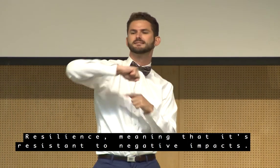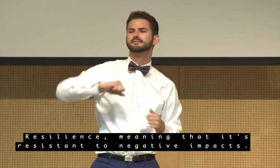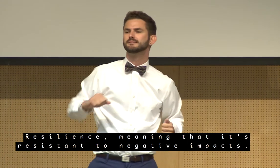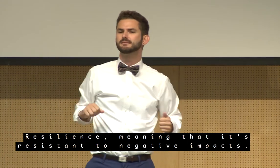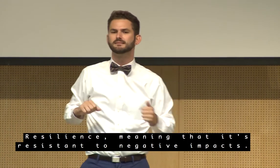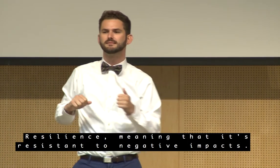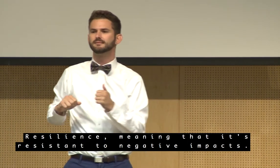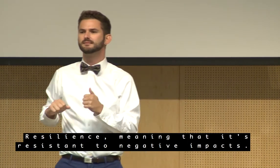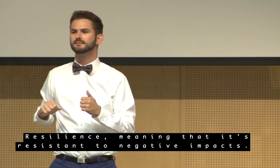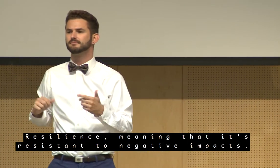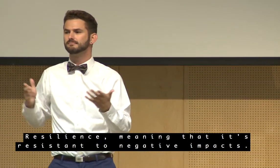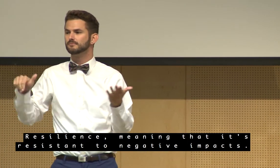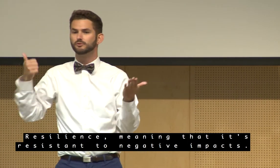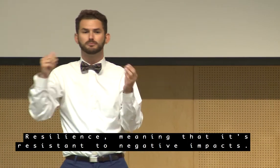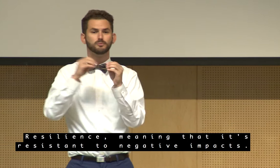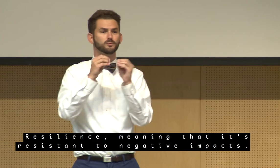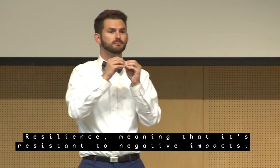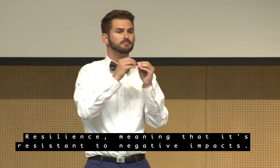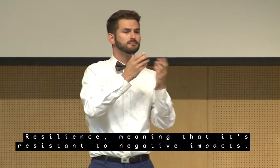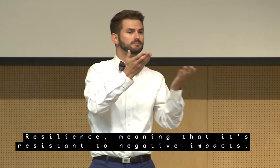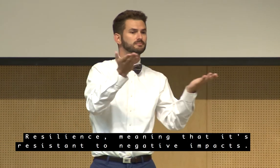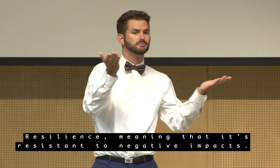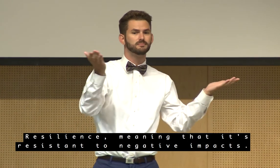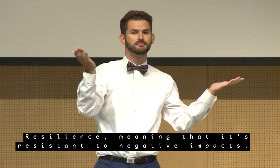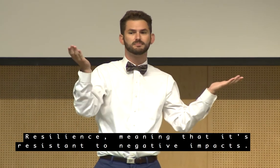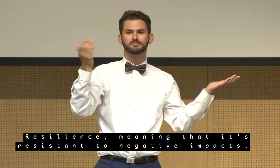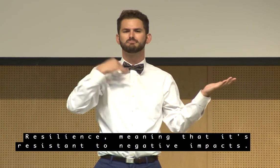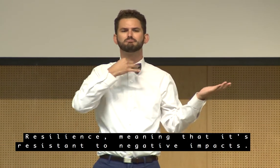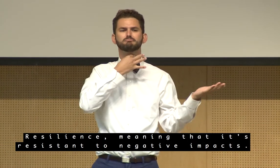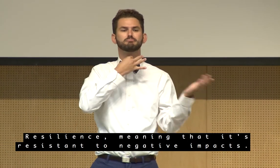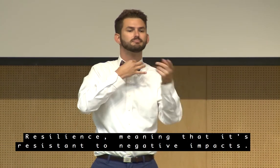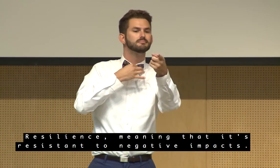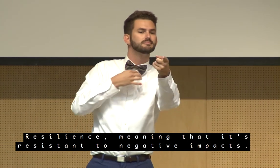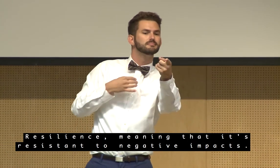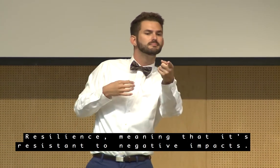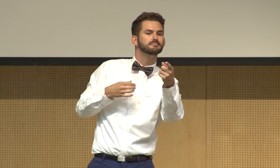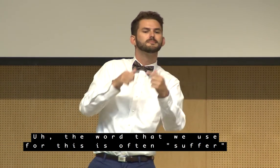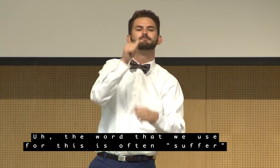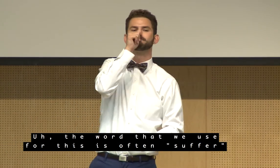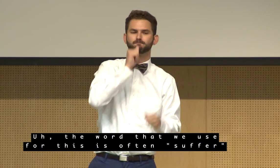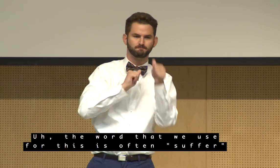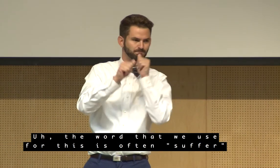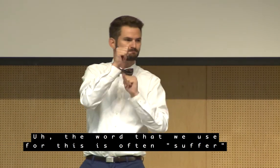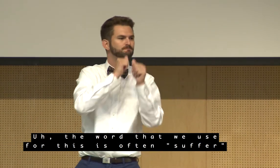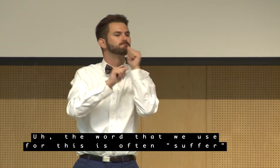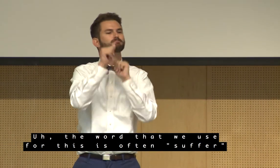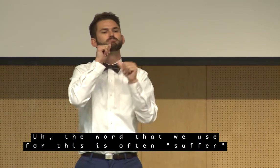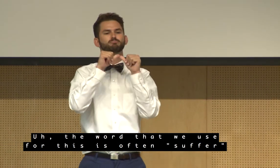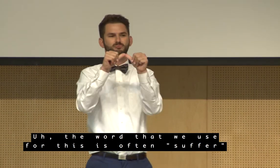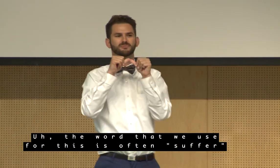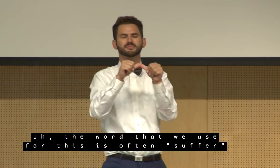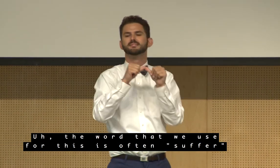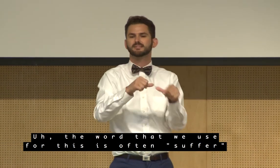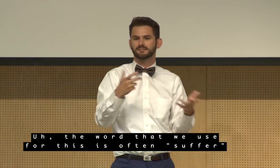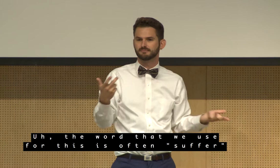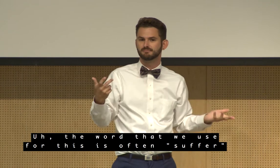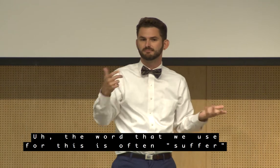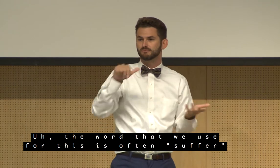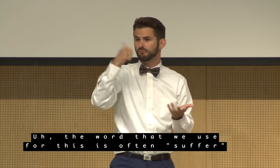Resilience, meaning that it's resistant to negative impacts. The word that we use for this is often